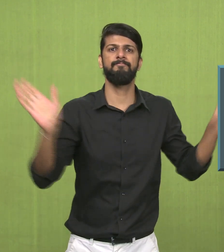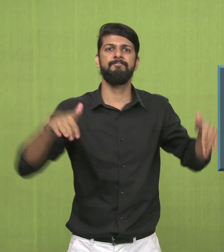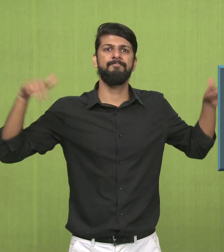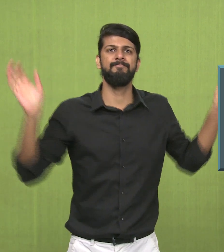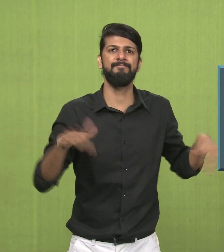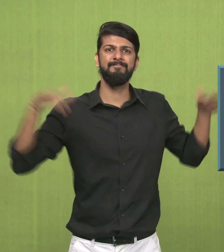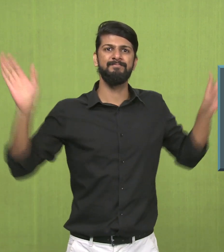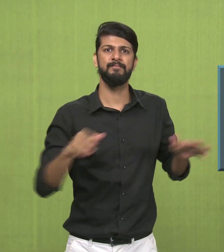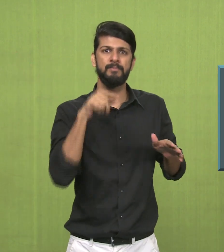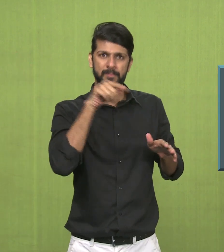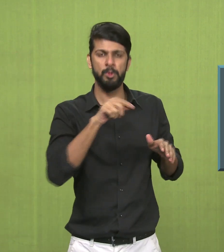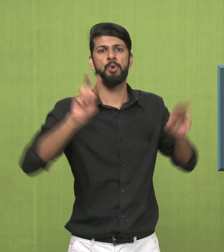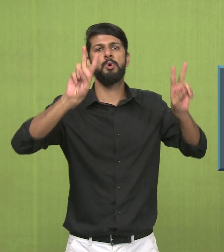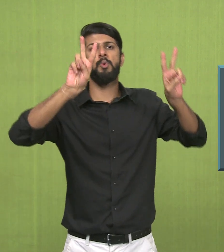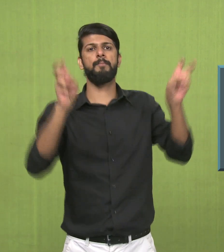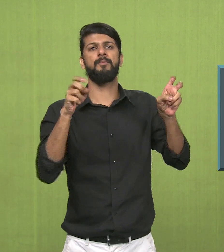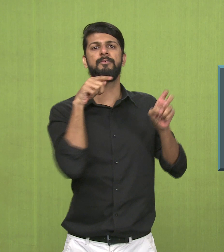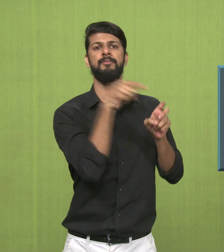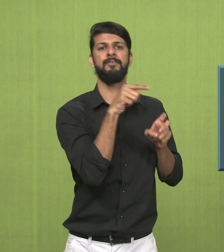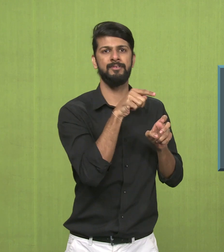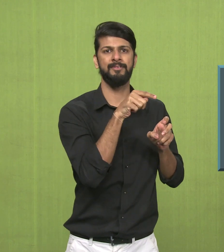Time to discuss the painting. Jatayu is the bird